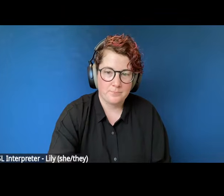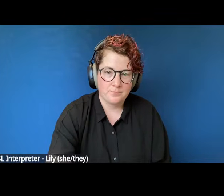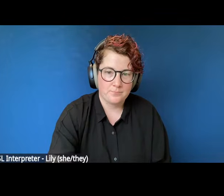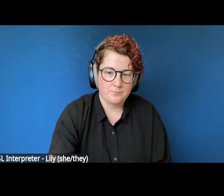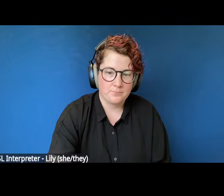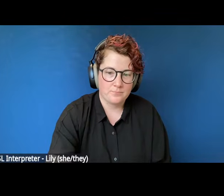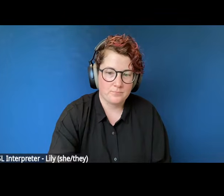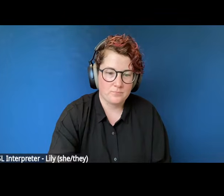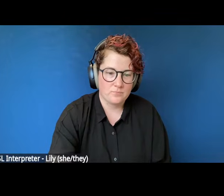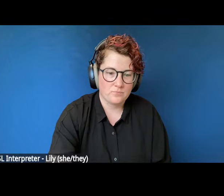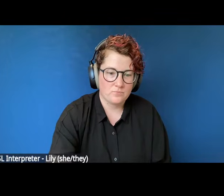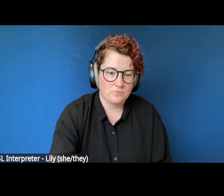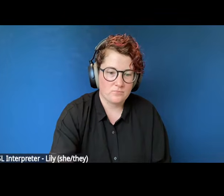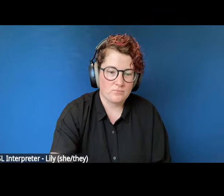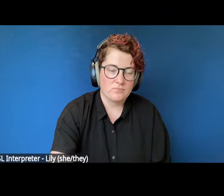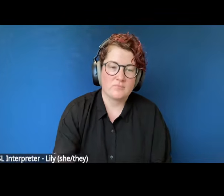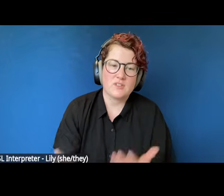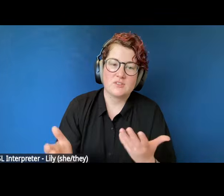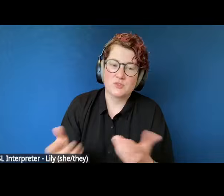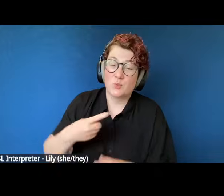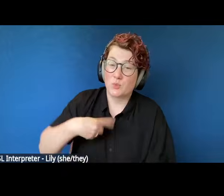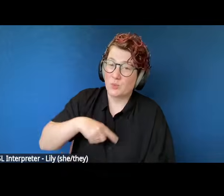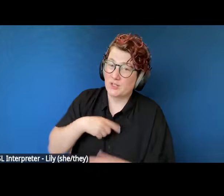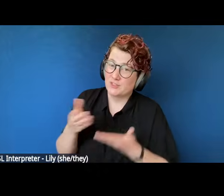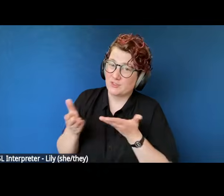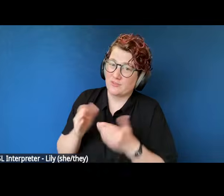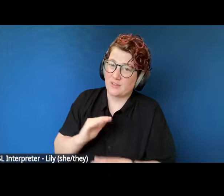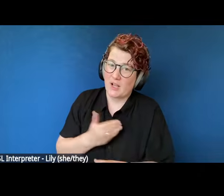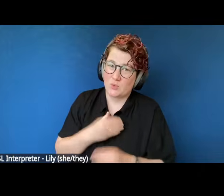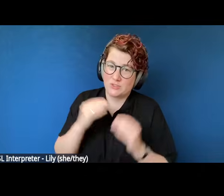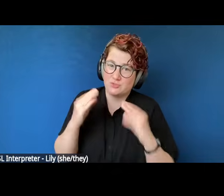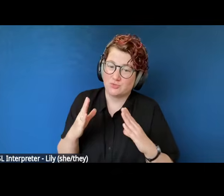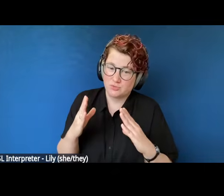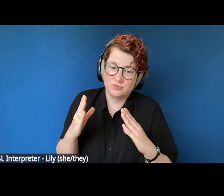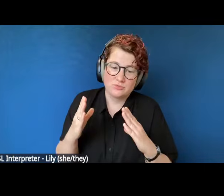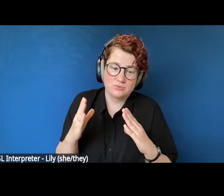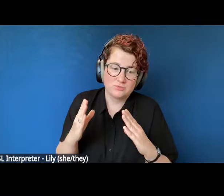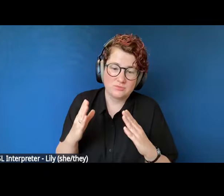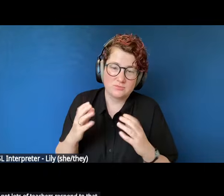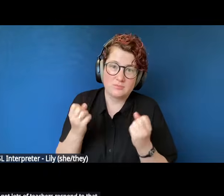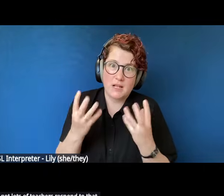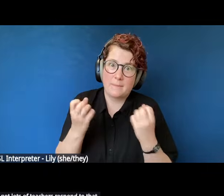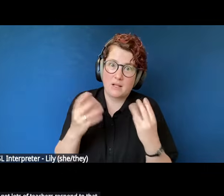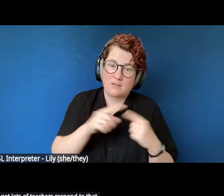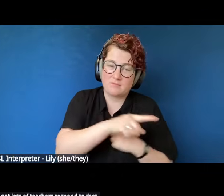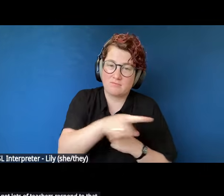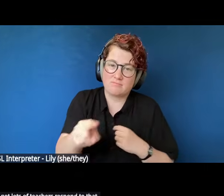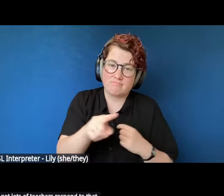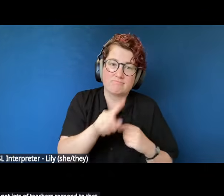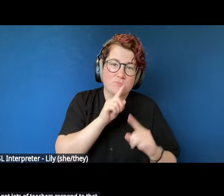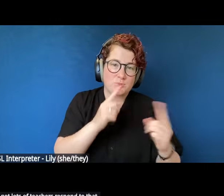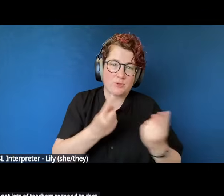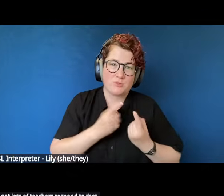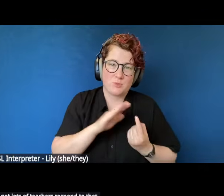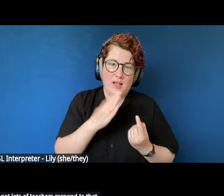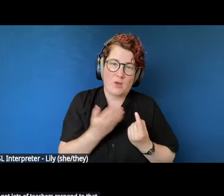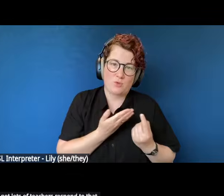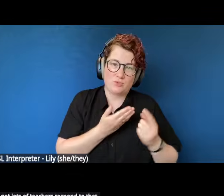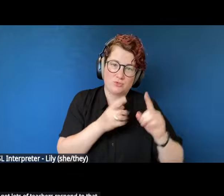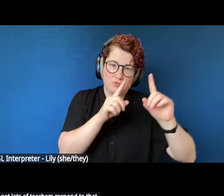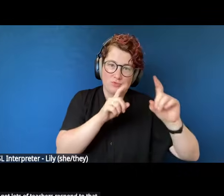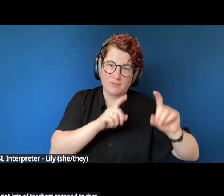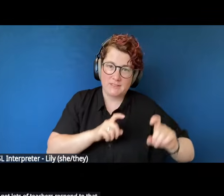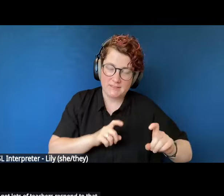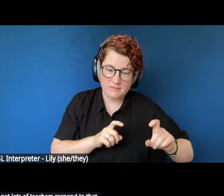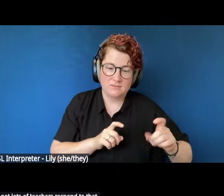I would say that we surveyed teachers, so we got lots of teachers respond to that survey, and the calendar as is set for that